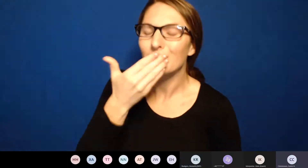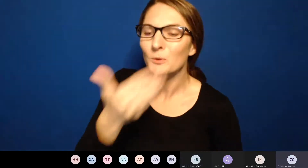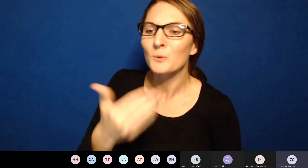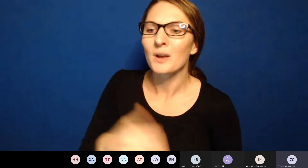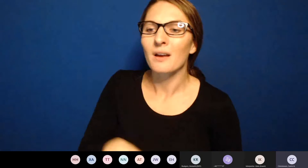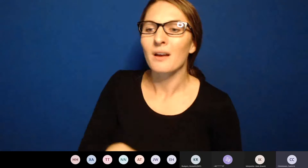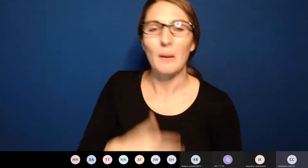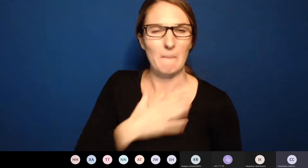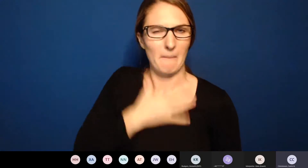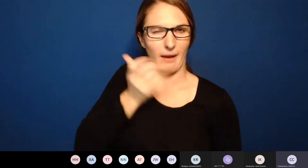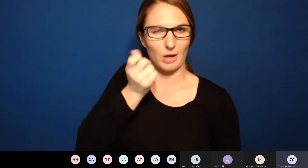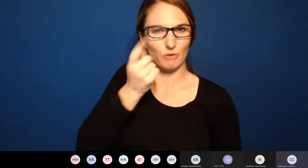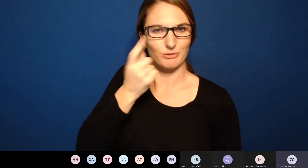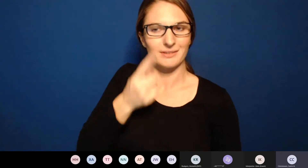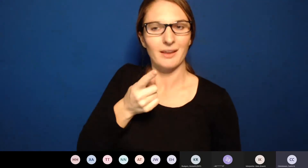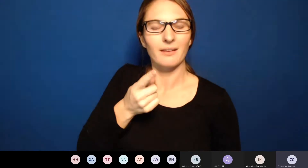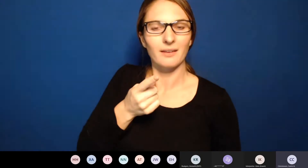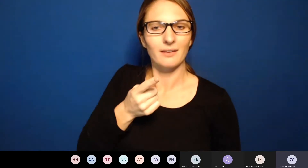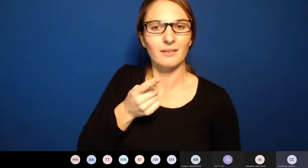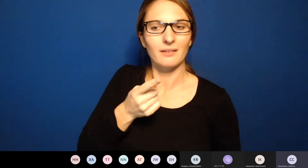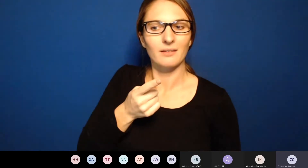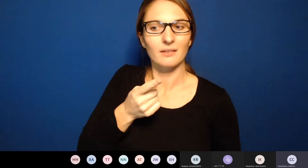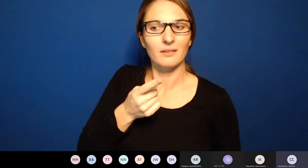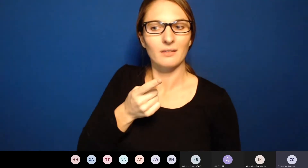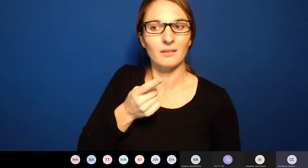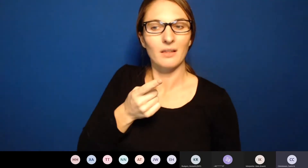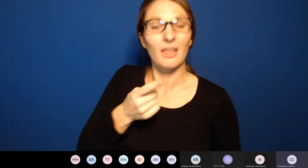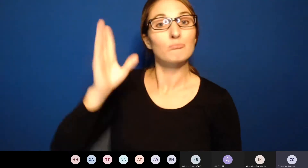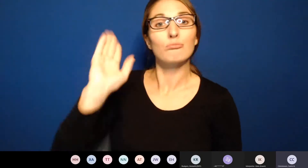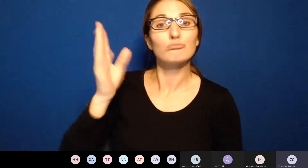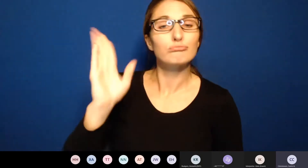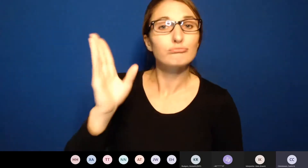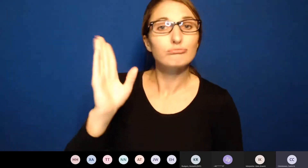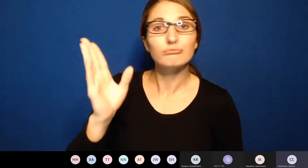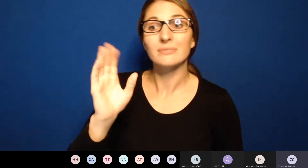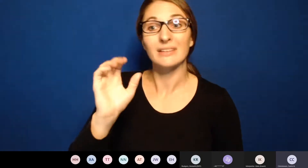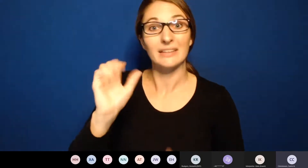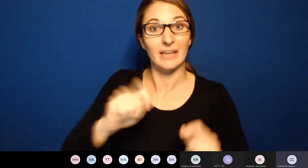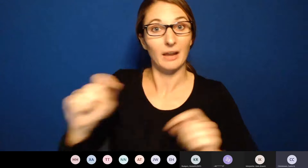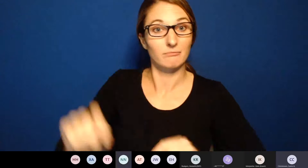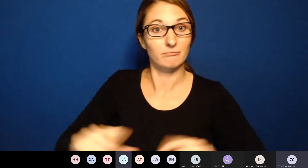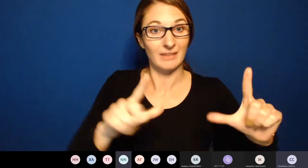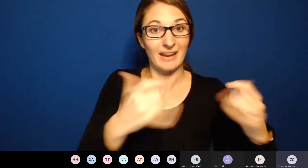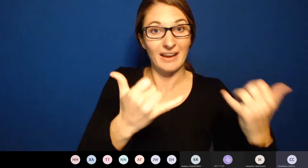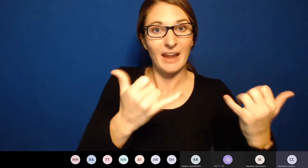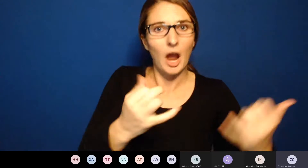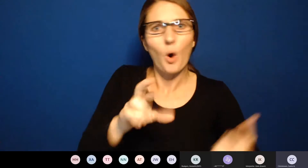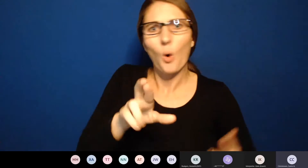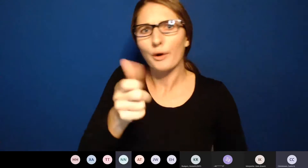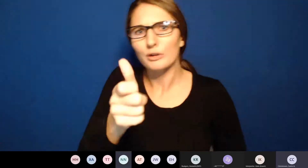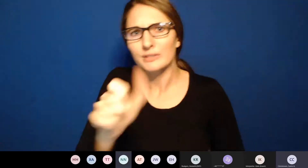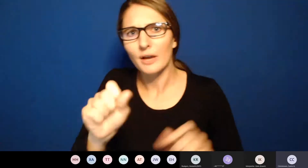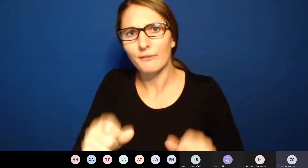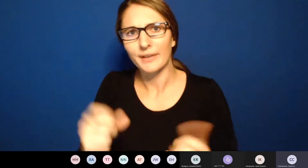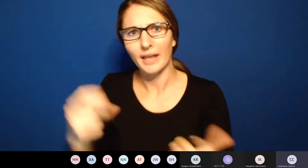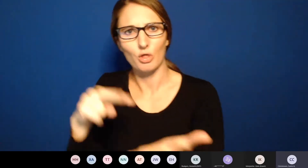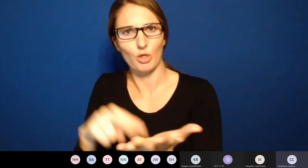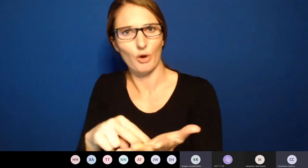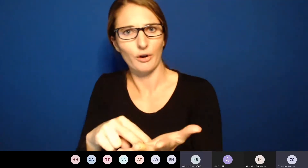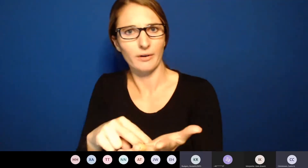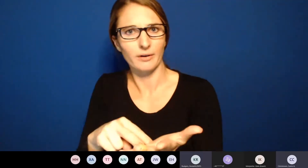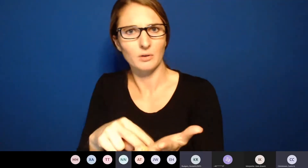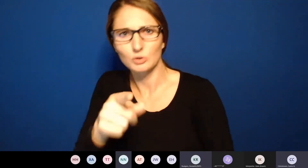It's my understanding that we can make the presentation visible now, or folks have a copy. I just wanted to check in on that